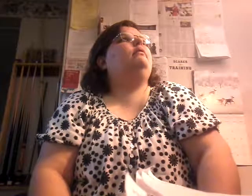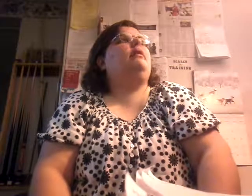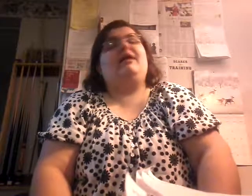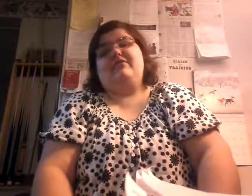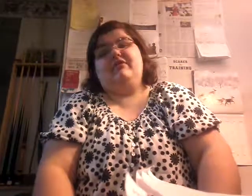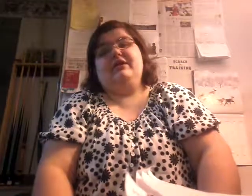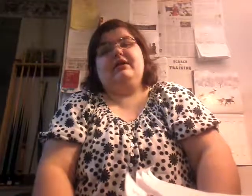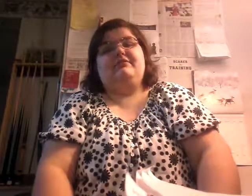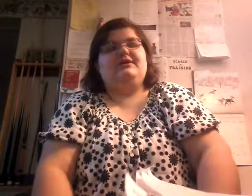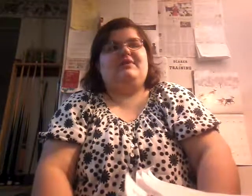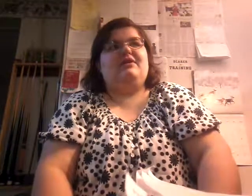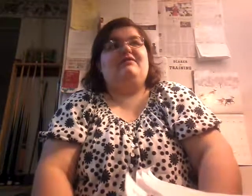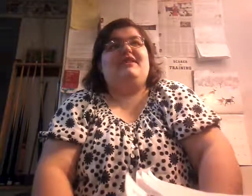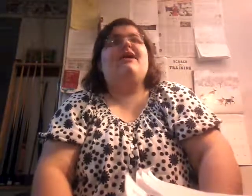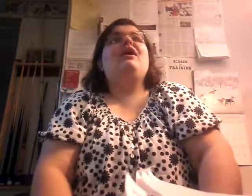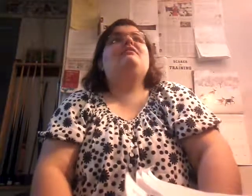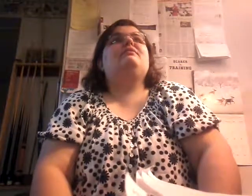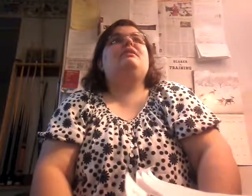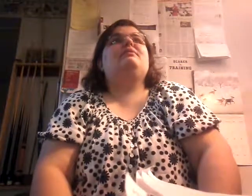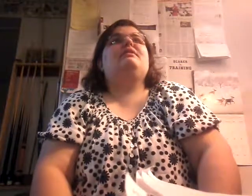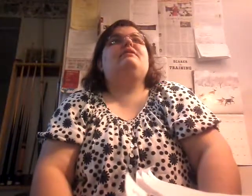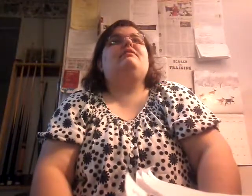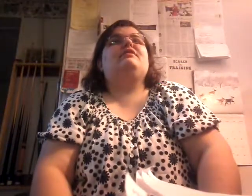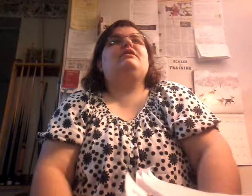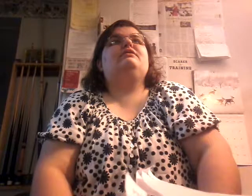I would have to watch my own video to remember the sign for hurt.